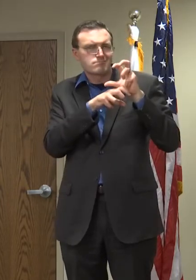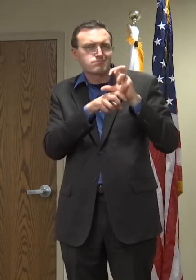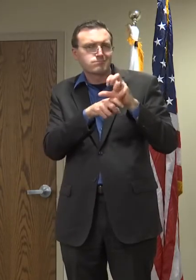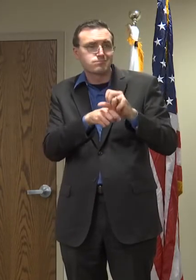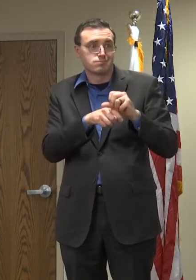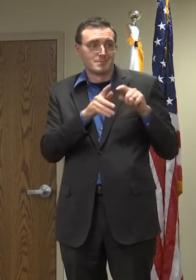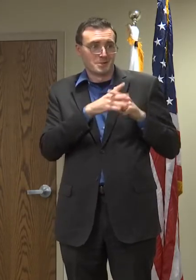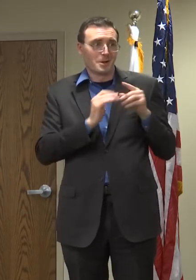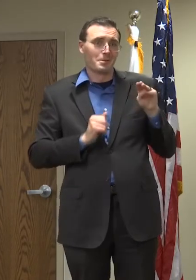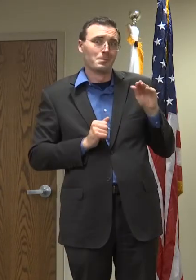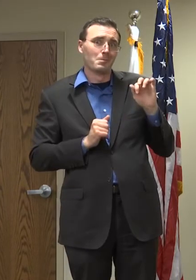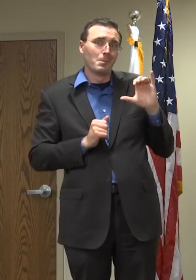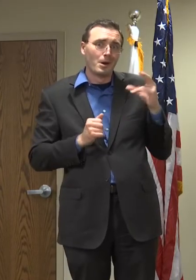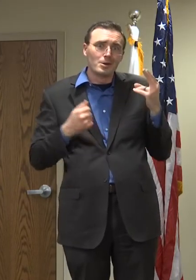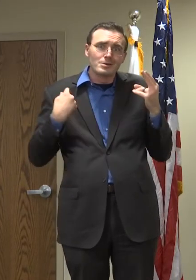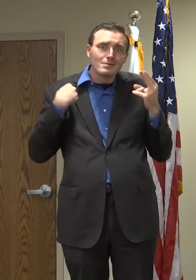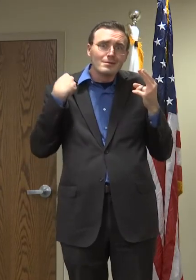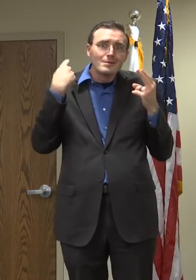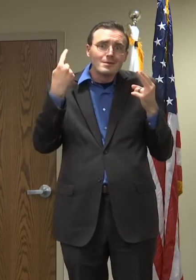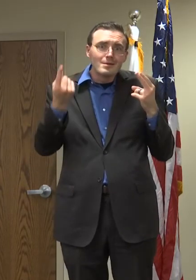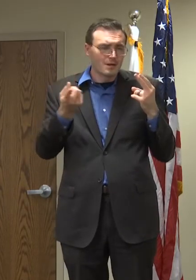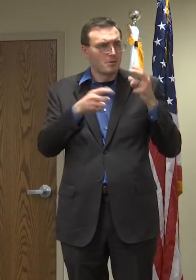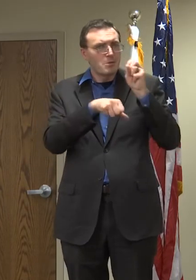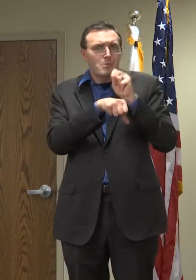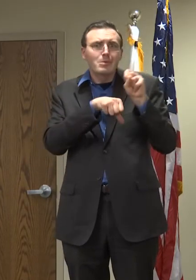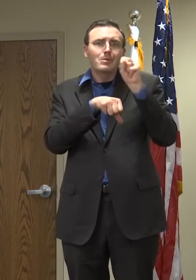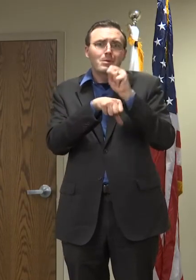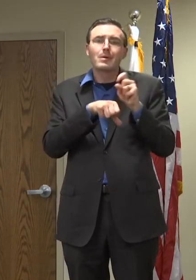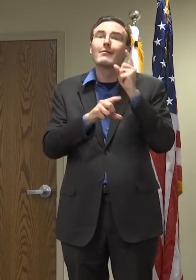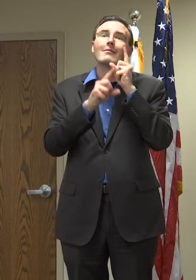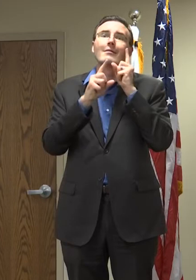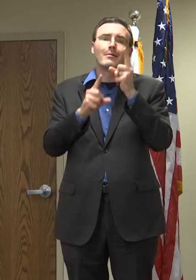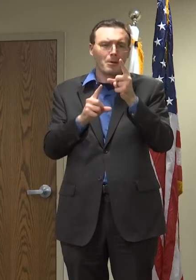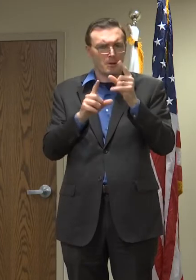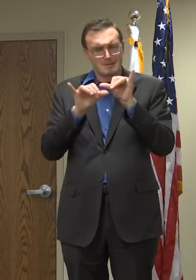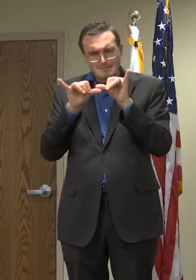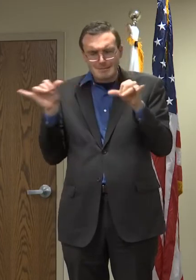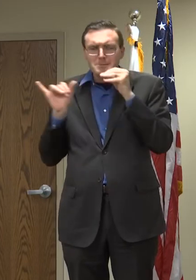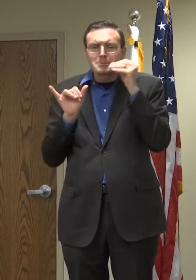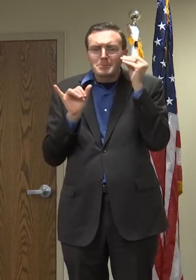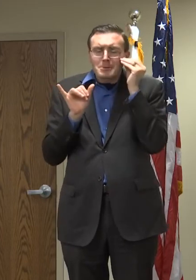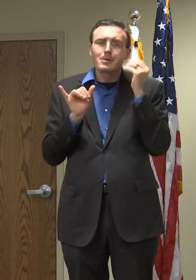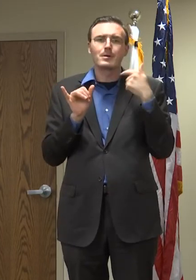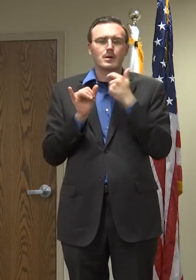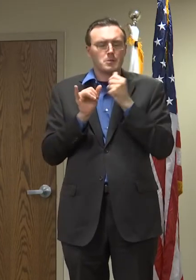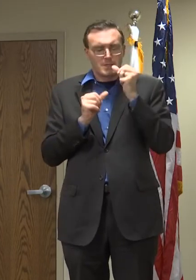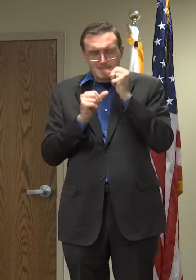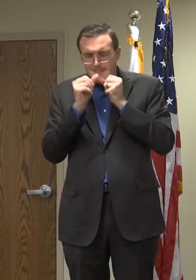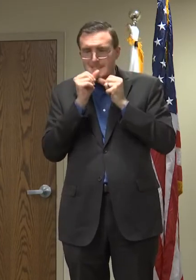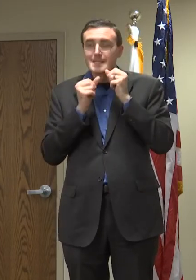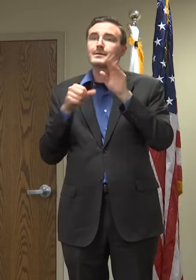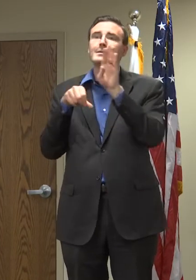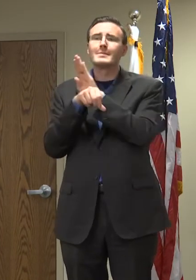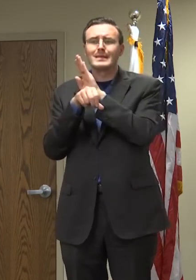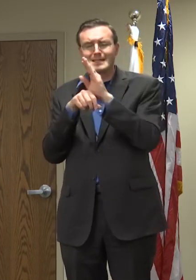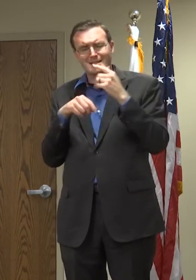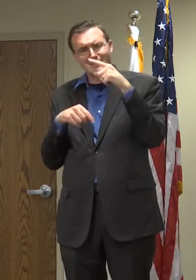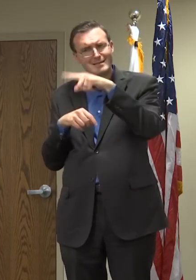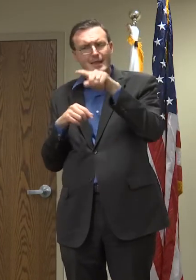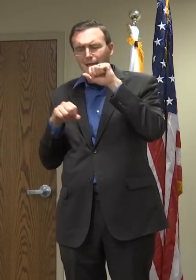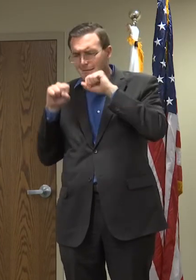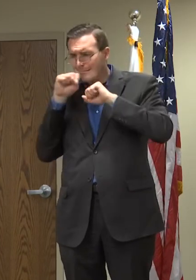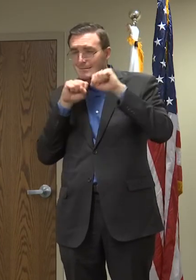it, we don't want to step back on all that work and all that staying in that we did, all the hardships that our businesses, our families,